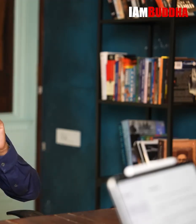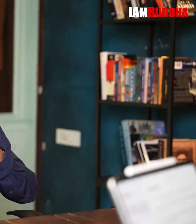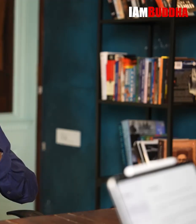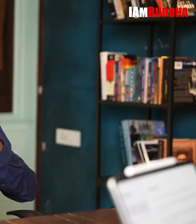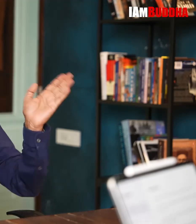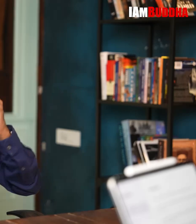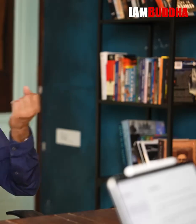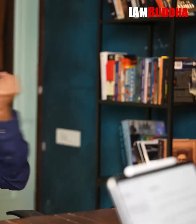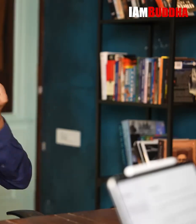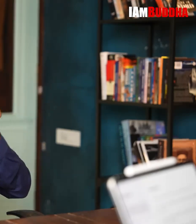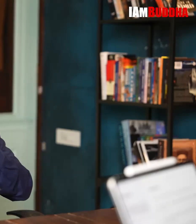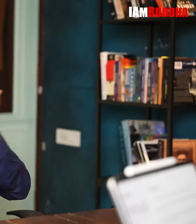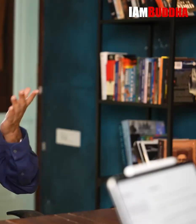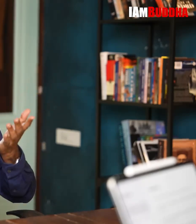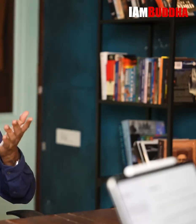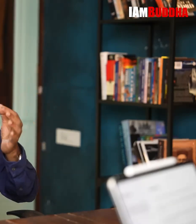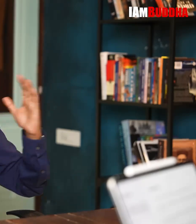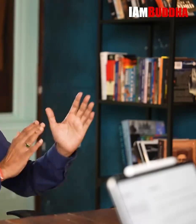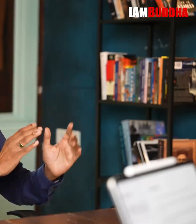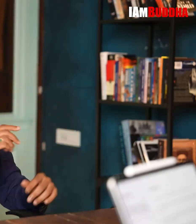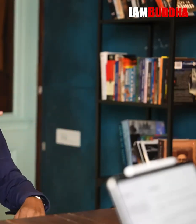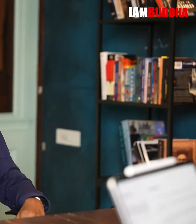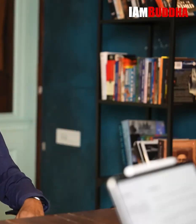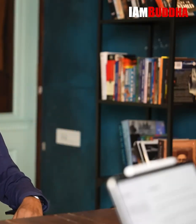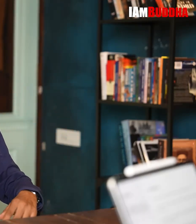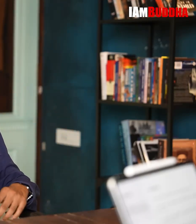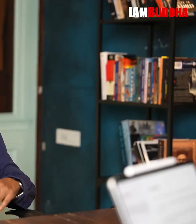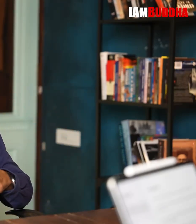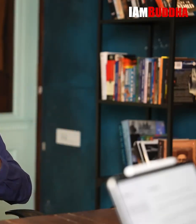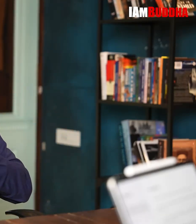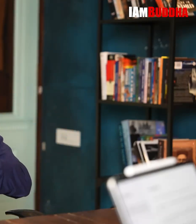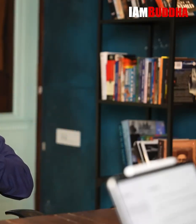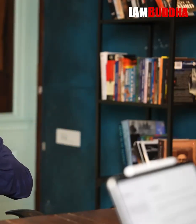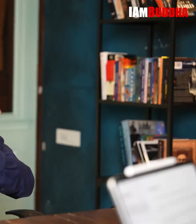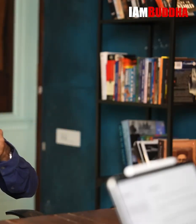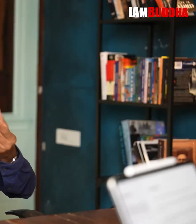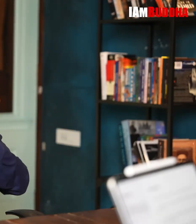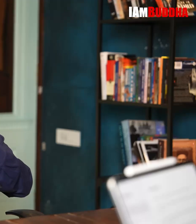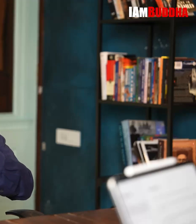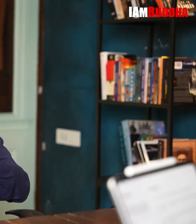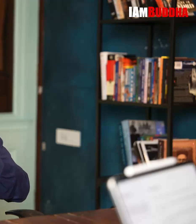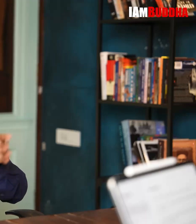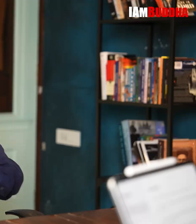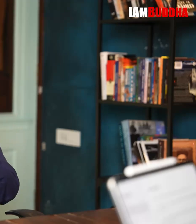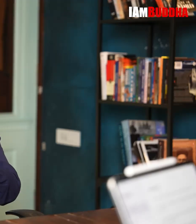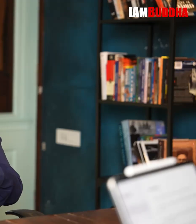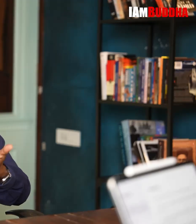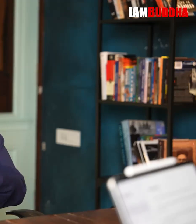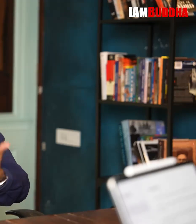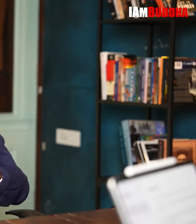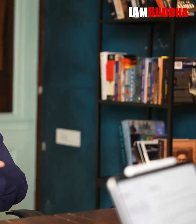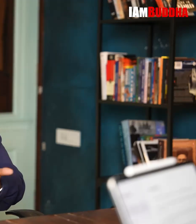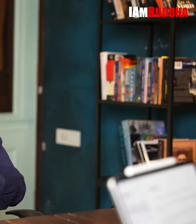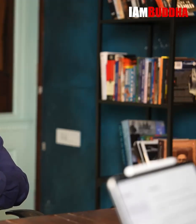The Hotstar team were wonderful, very open minded, and very supportive. Z5, Kashmir Files was great, and then